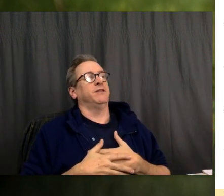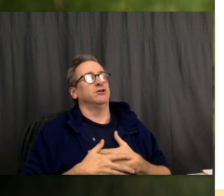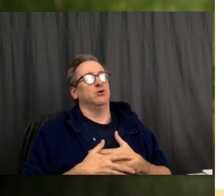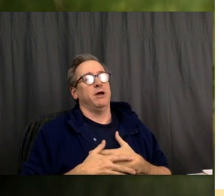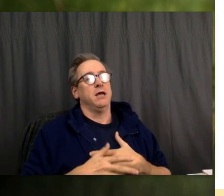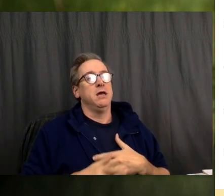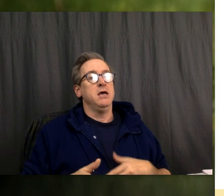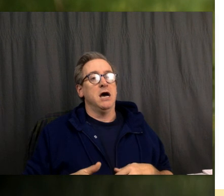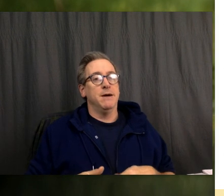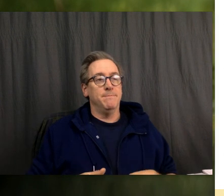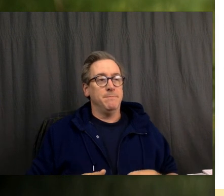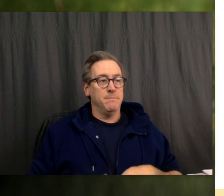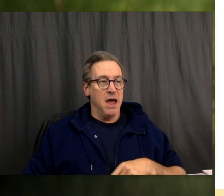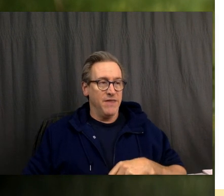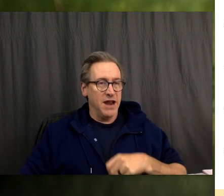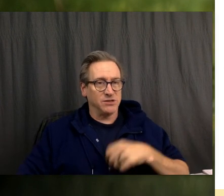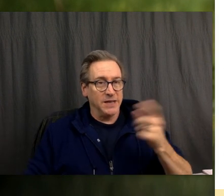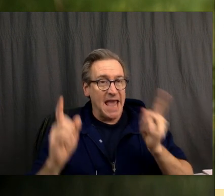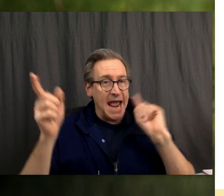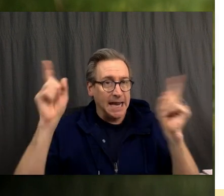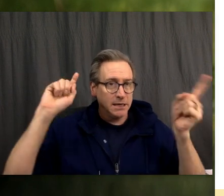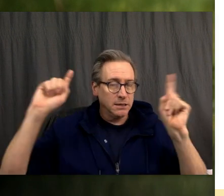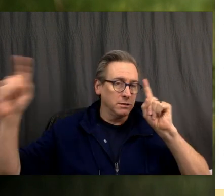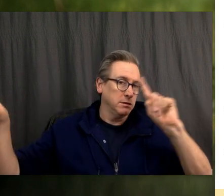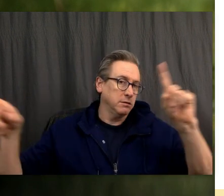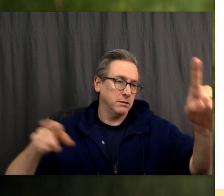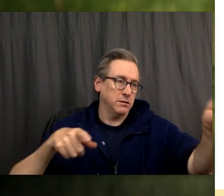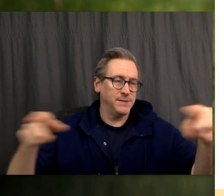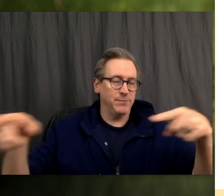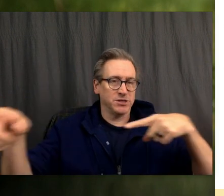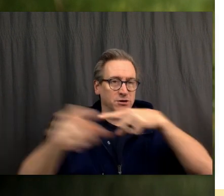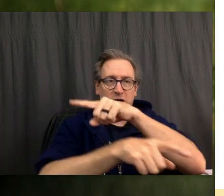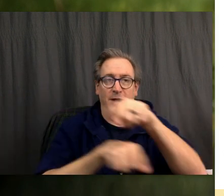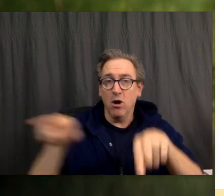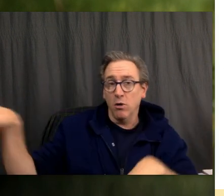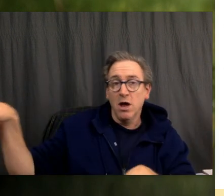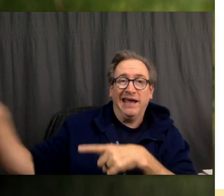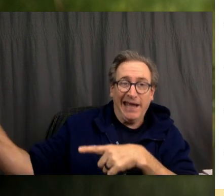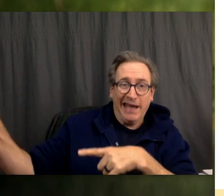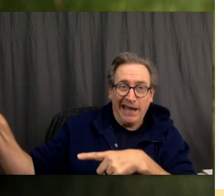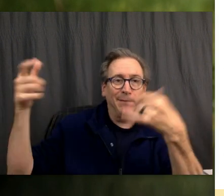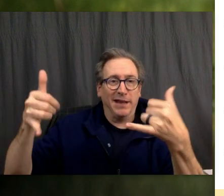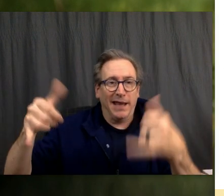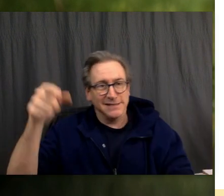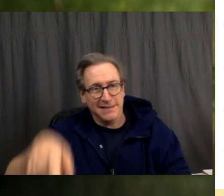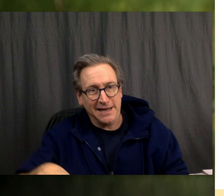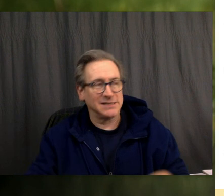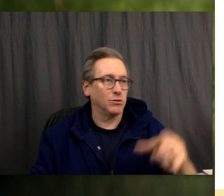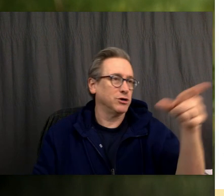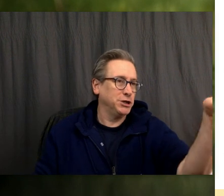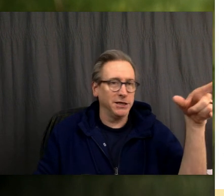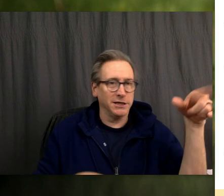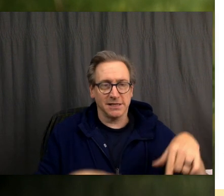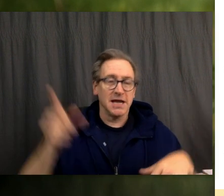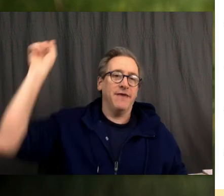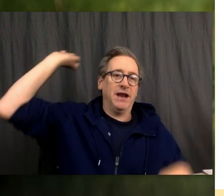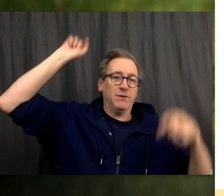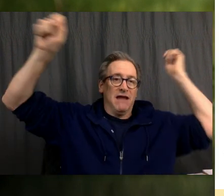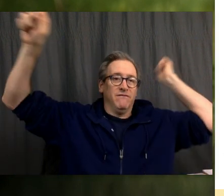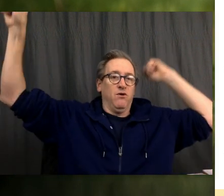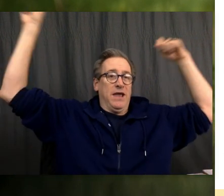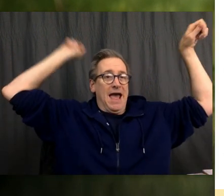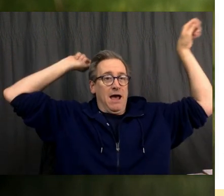what they enjoy. And then as people start talking about, oh, he plays this or she does this, and then